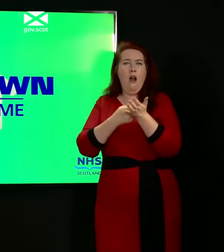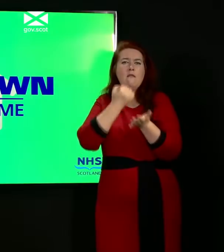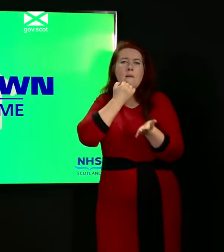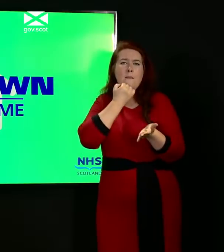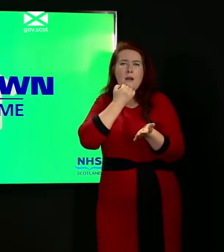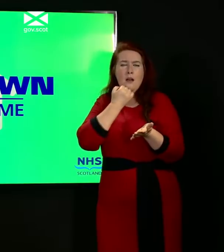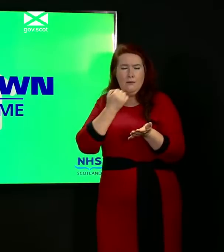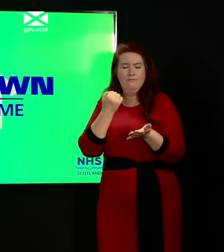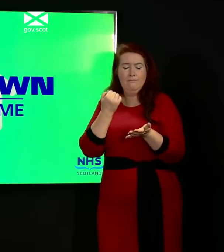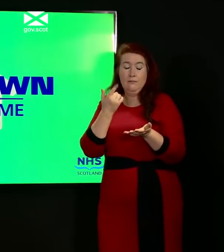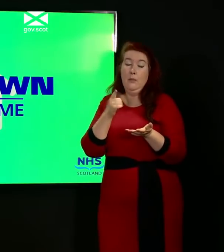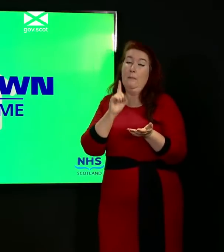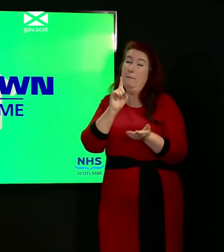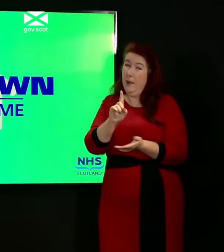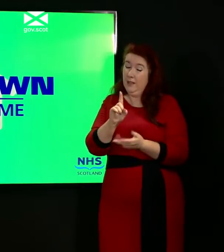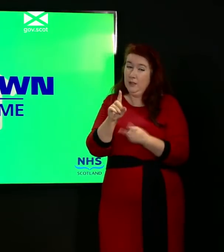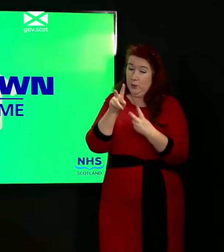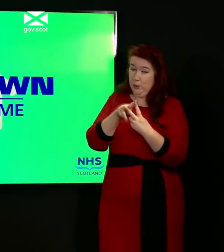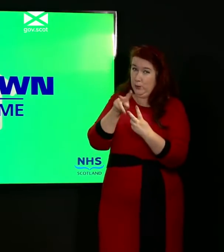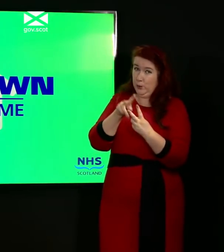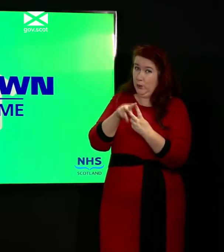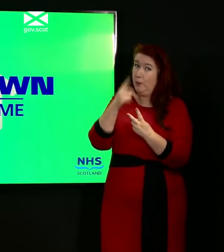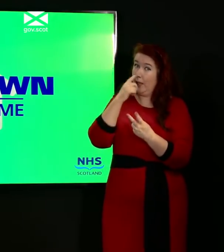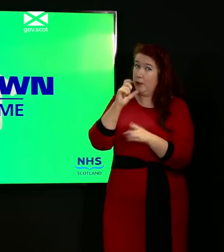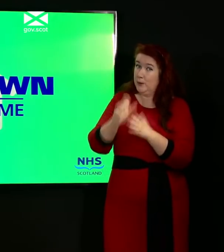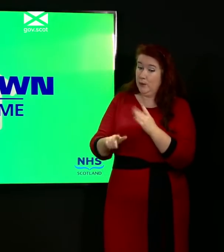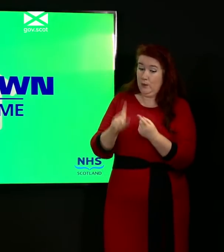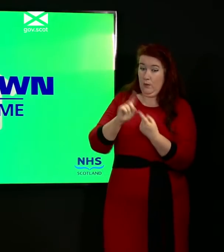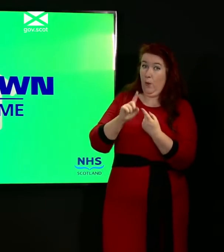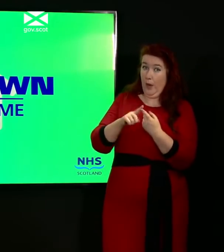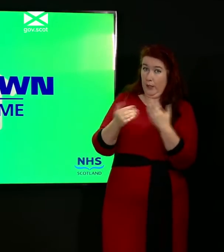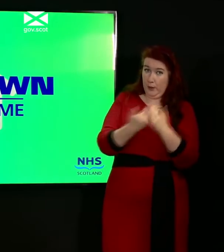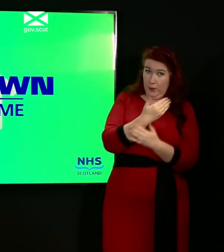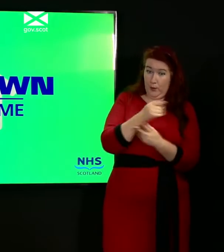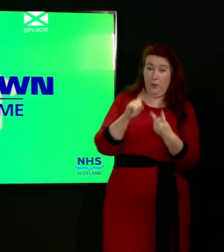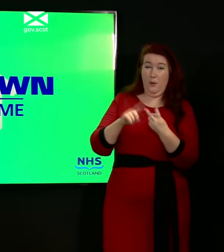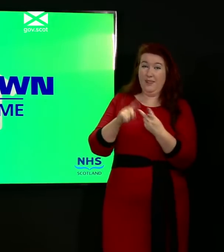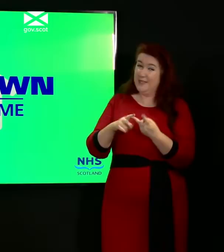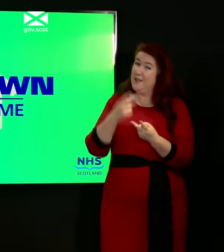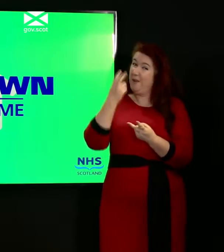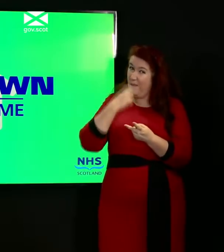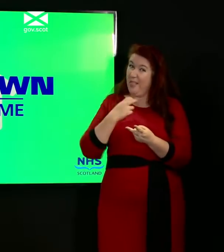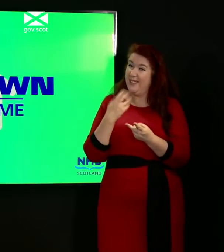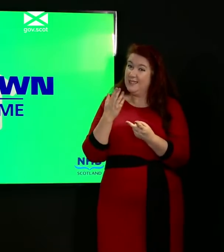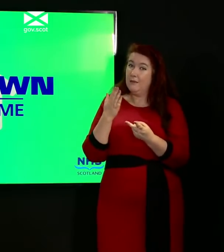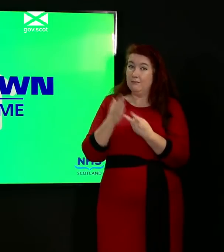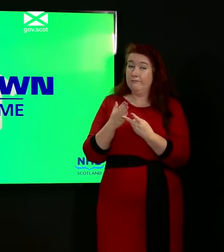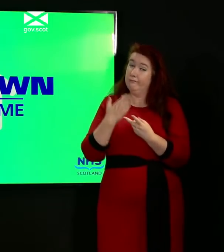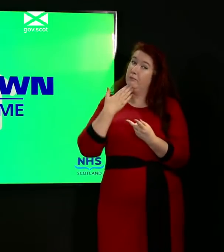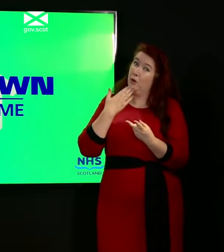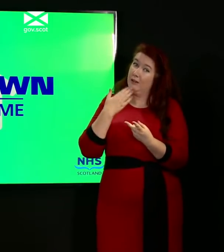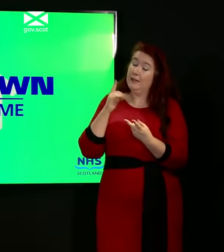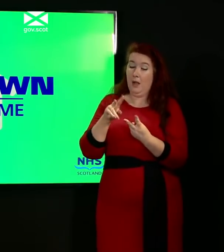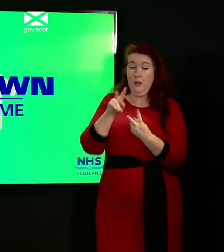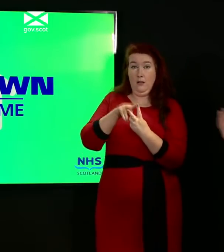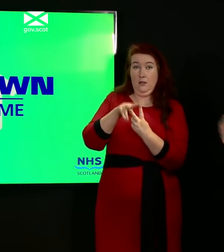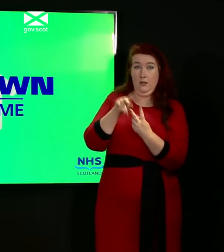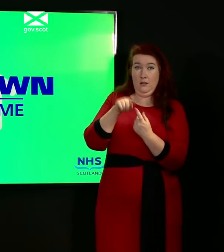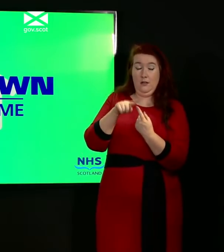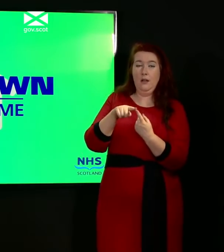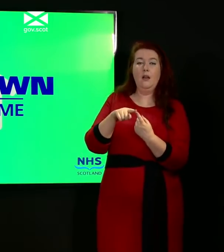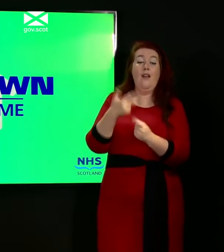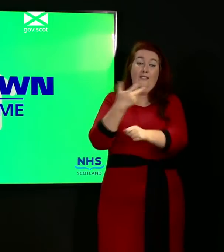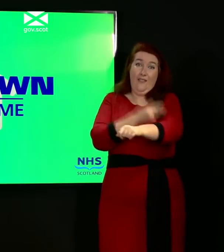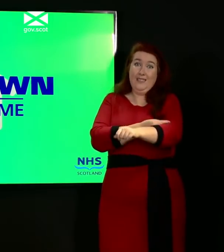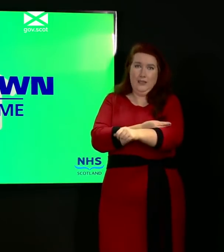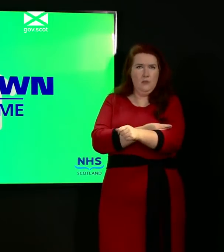are 2 things that we can do. One is new, one is old and slightly now boring. The new thing is the vaccine, and the